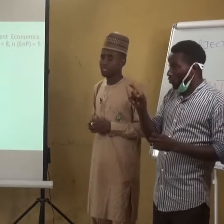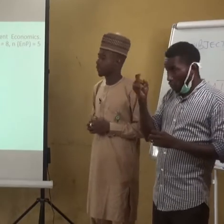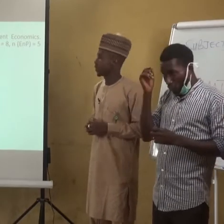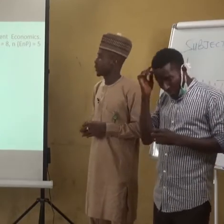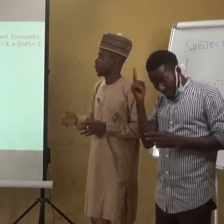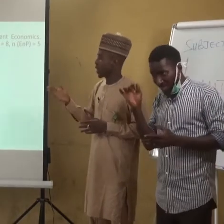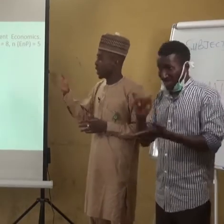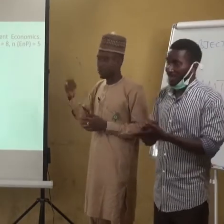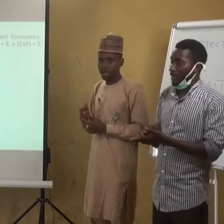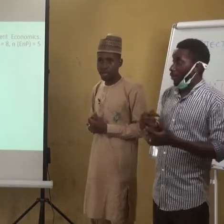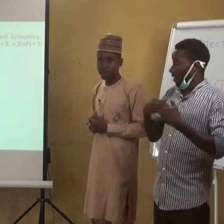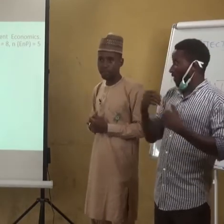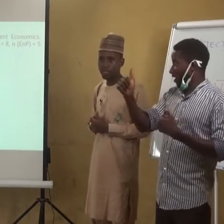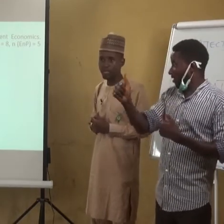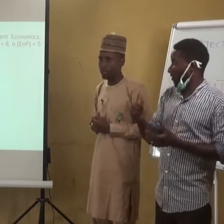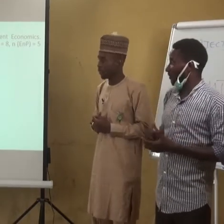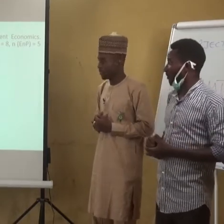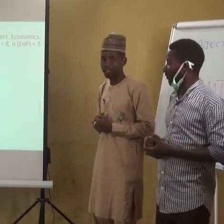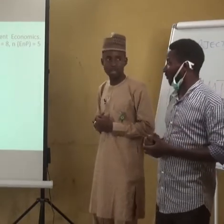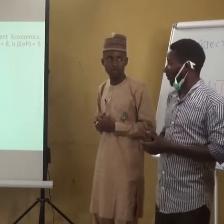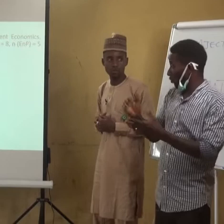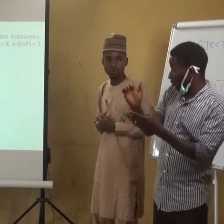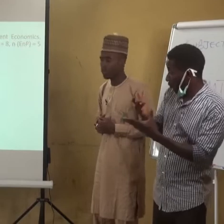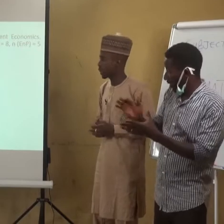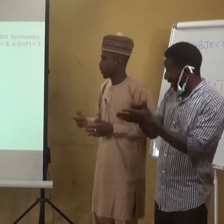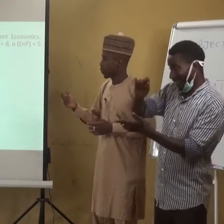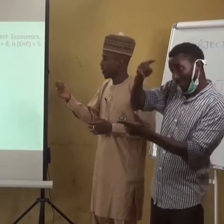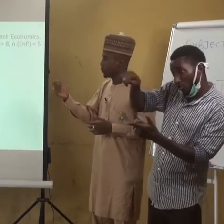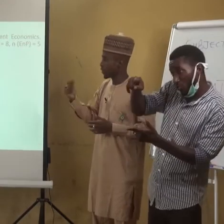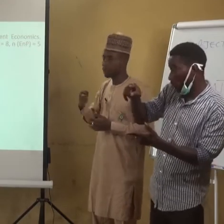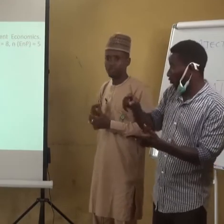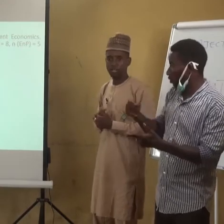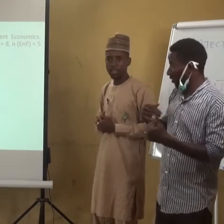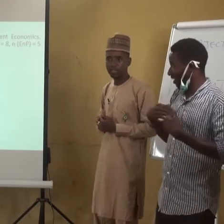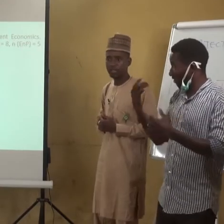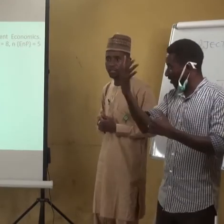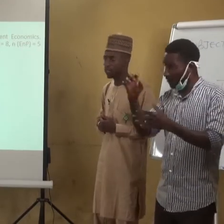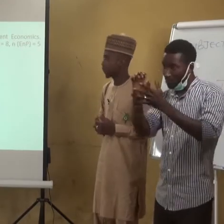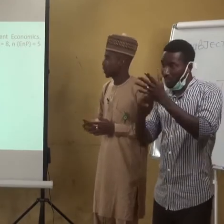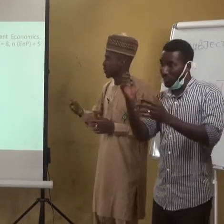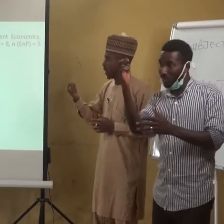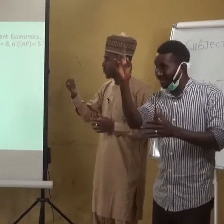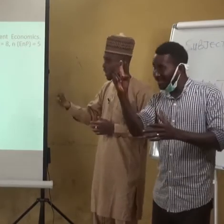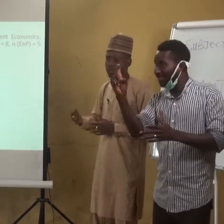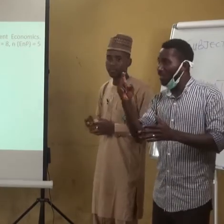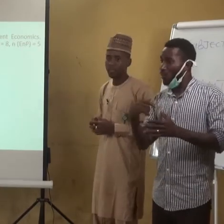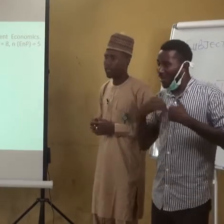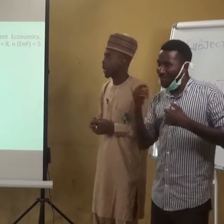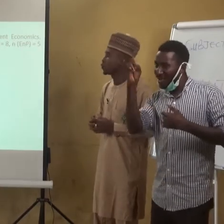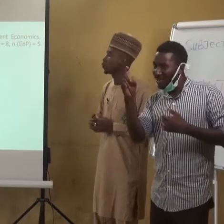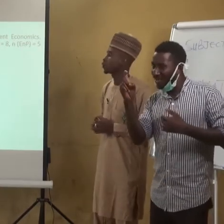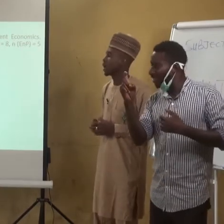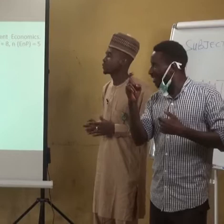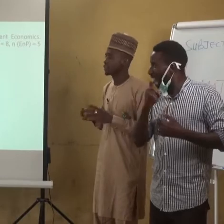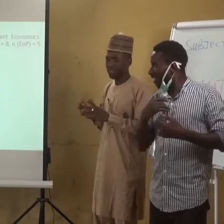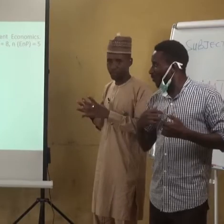that we have A within that cycle, we have 5 minus X, we have X,